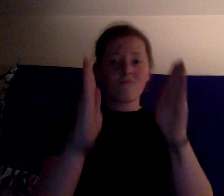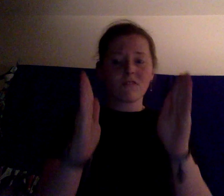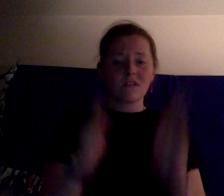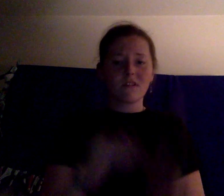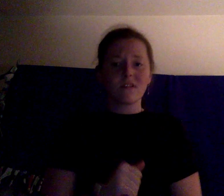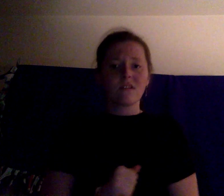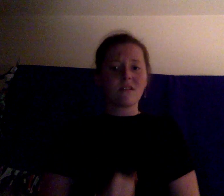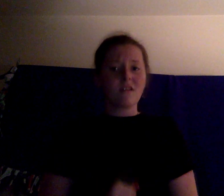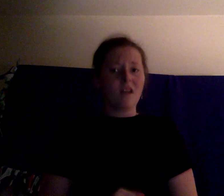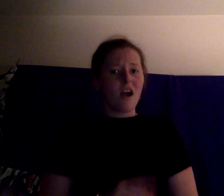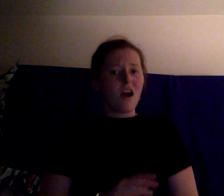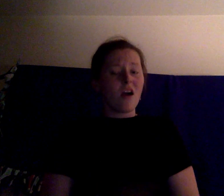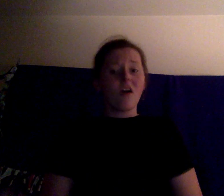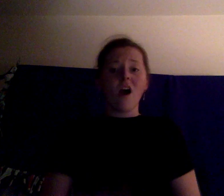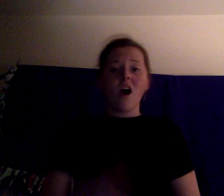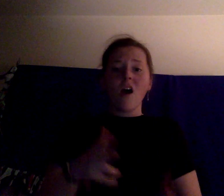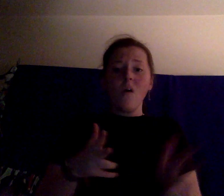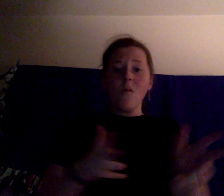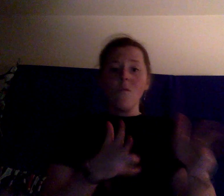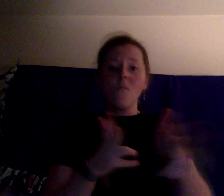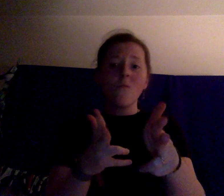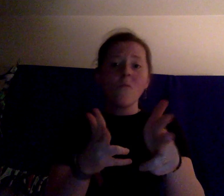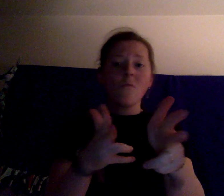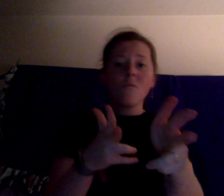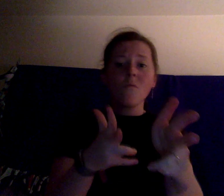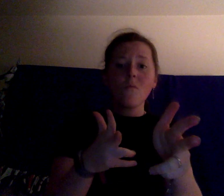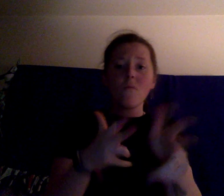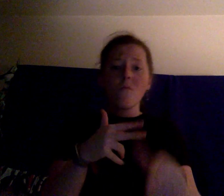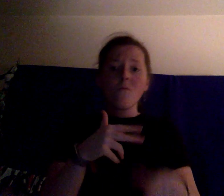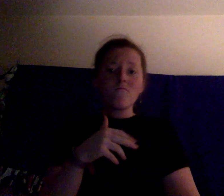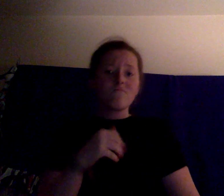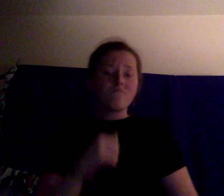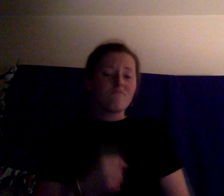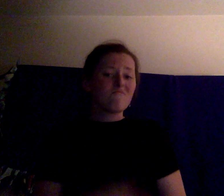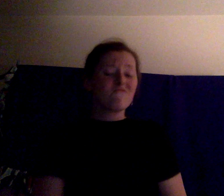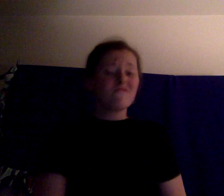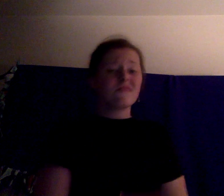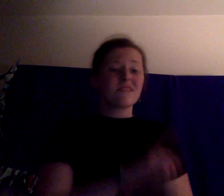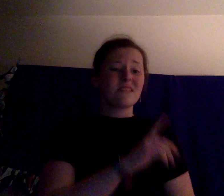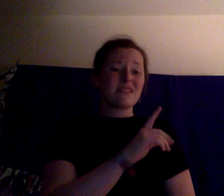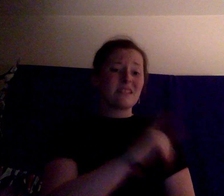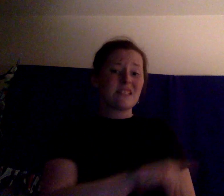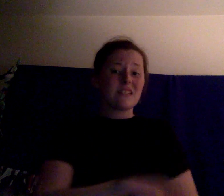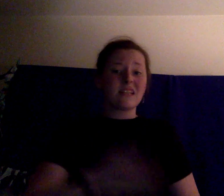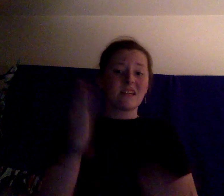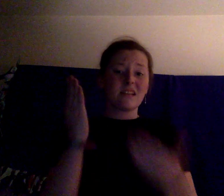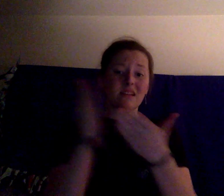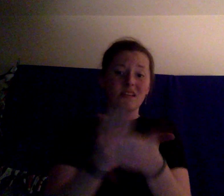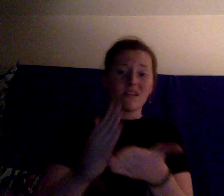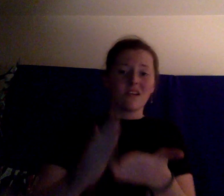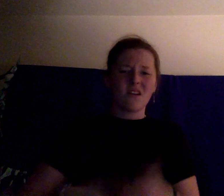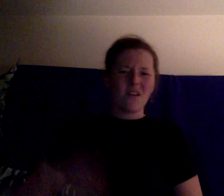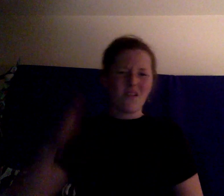Camille, who was born on May 4th, 2001. My job also